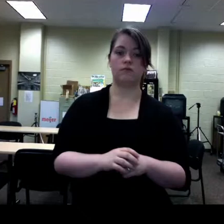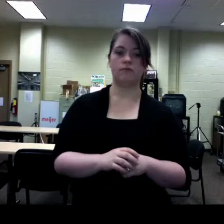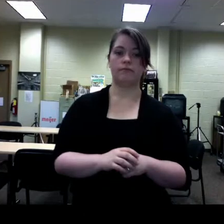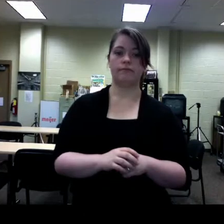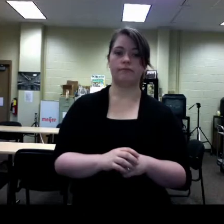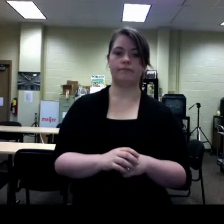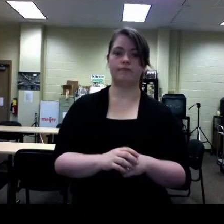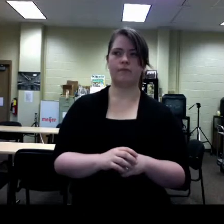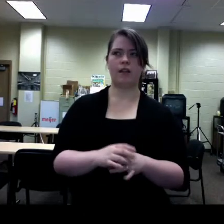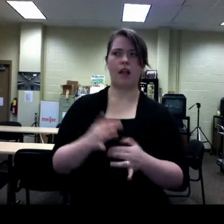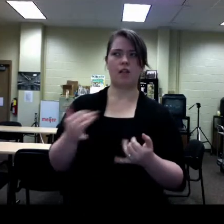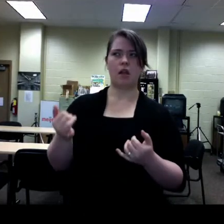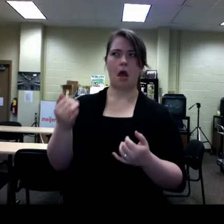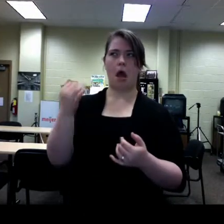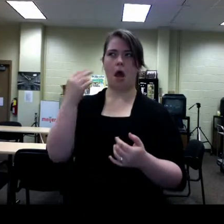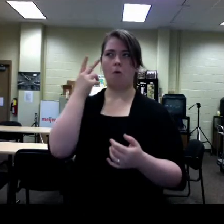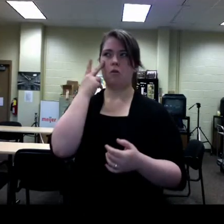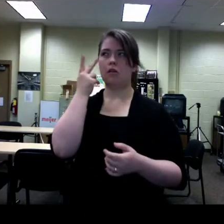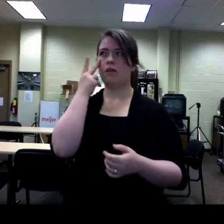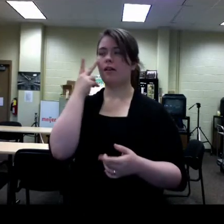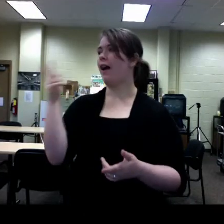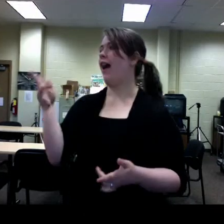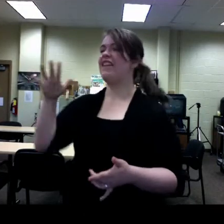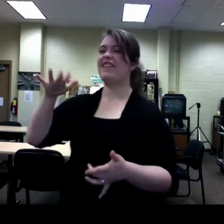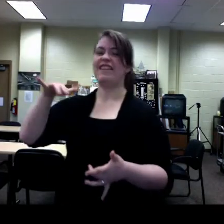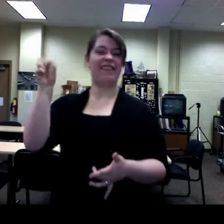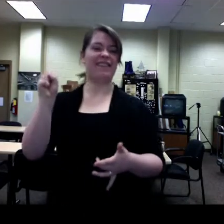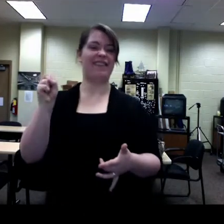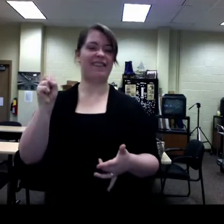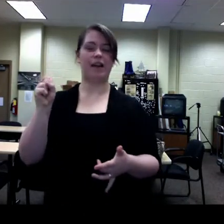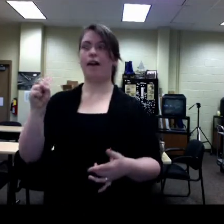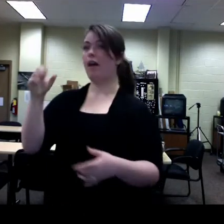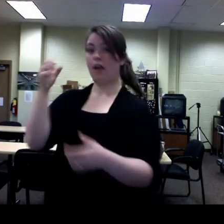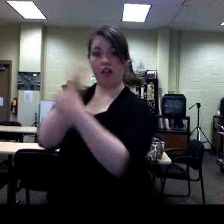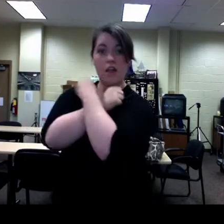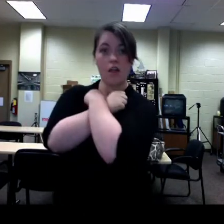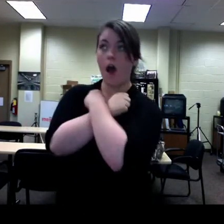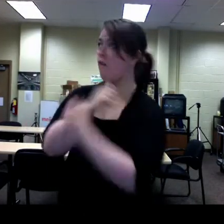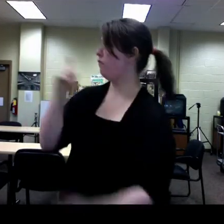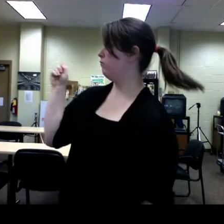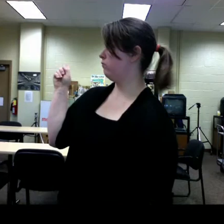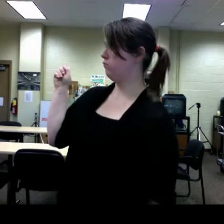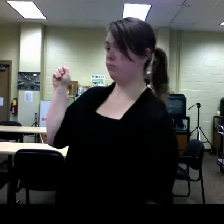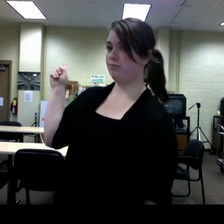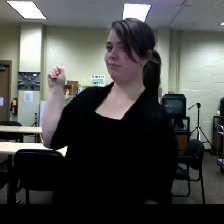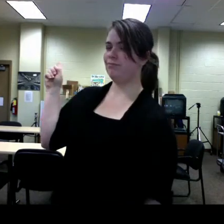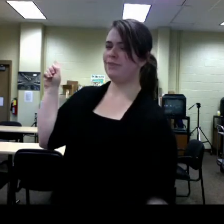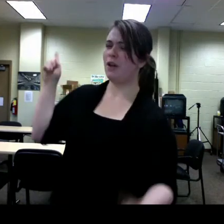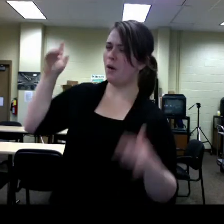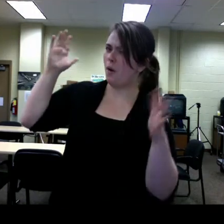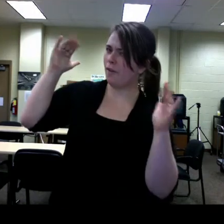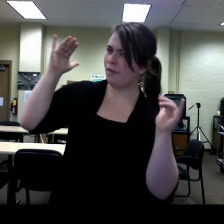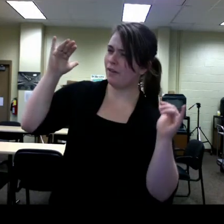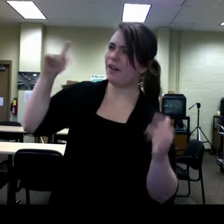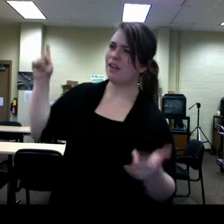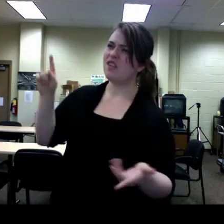Now we'll see. Yes. Love? We hope so, right? They're getting married. It'd be a good time to be in